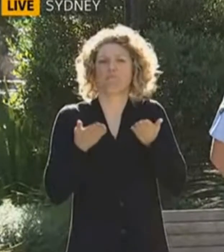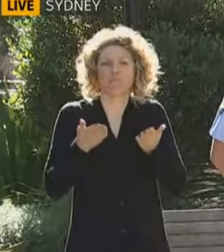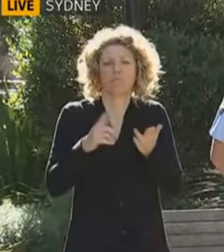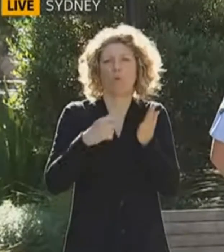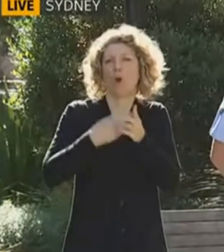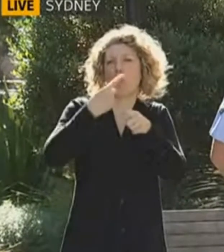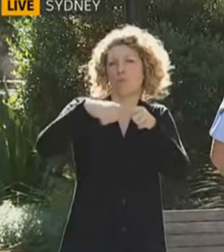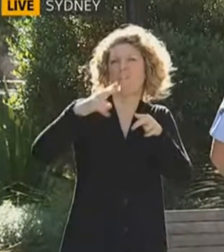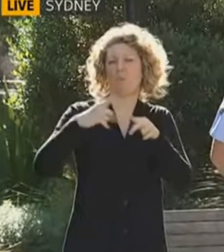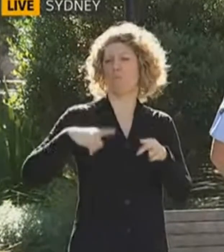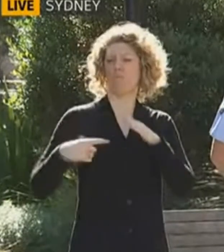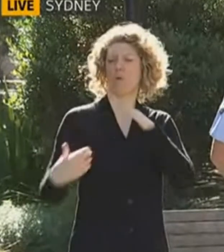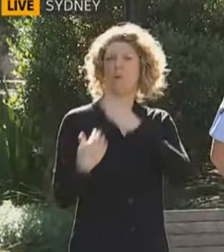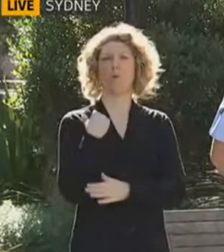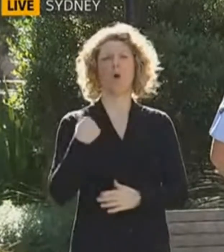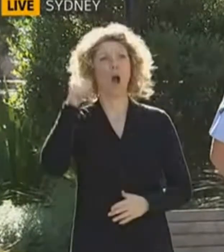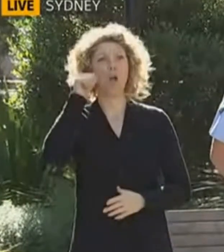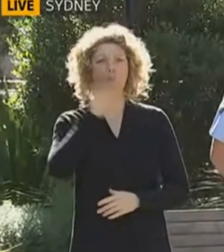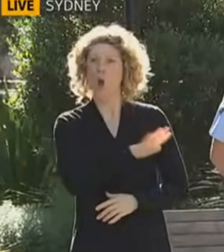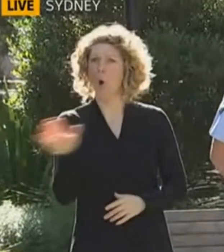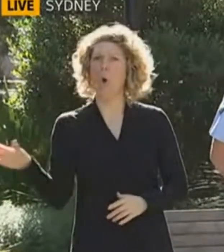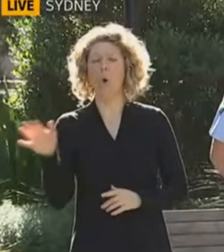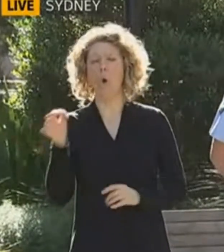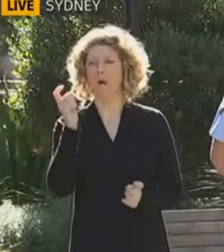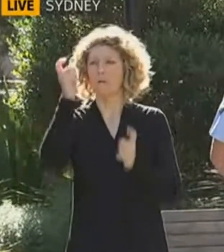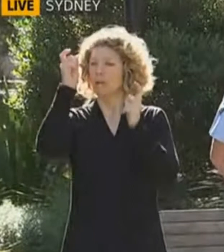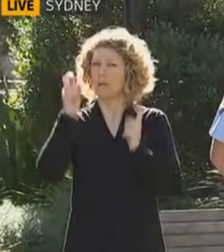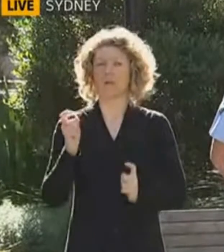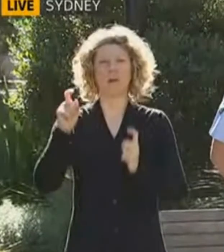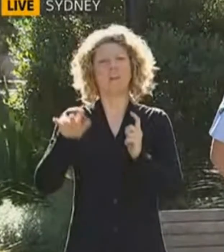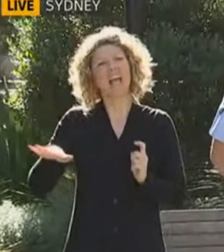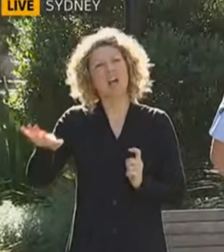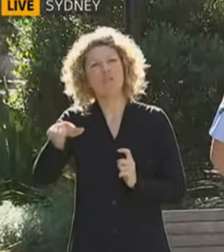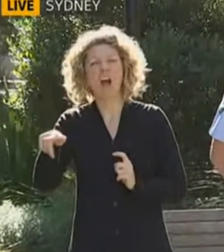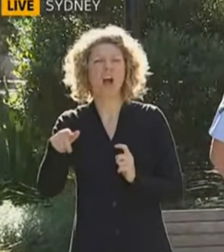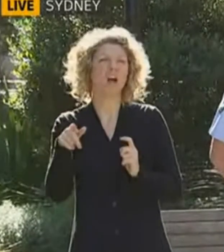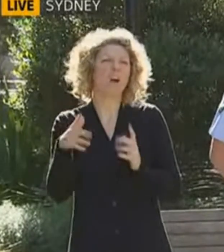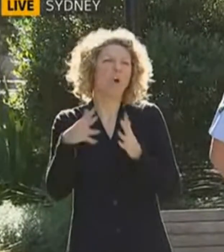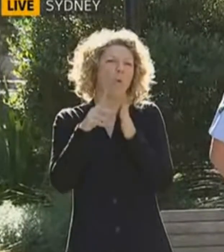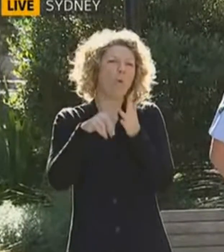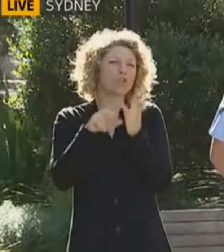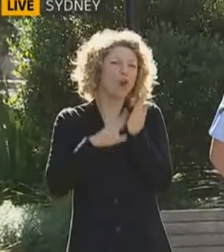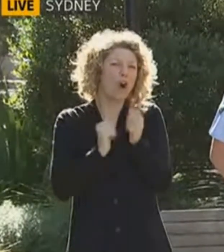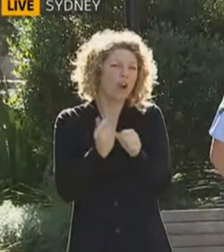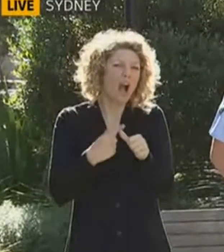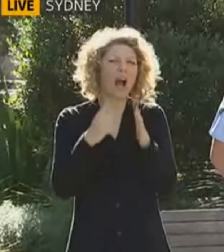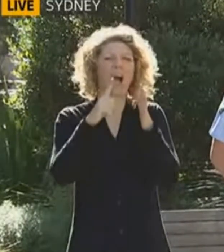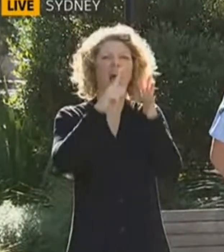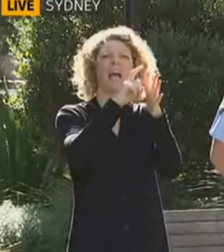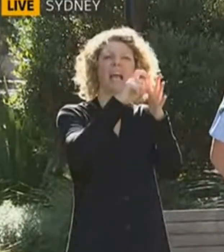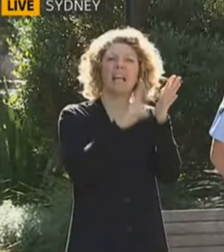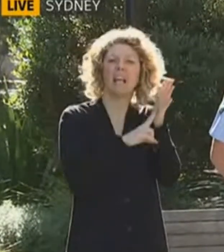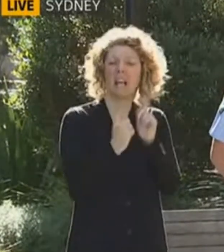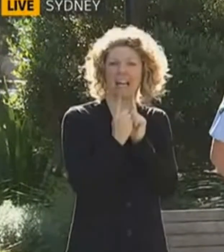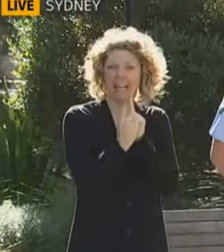appreciate the stress it might cause our border communities. I've already been in contact with a number of the local members down in those communities to advise them that